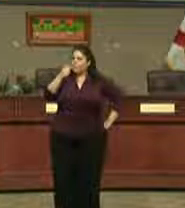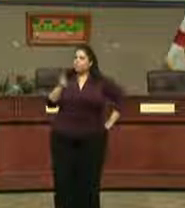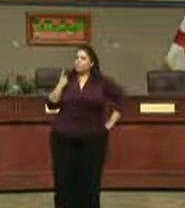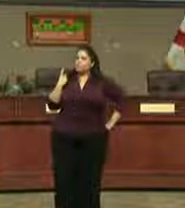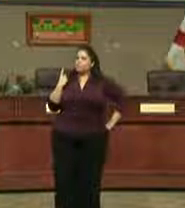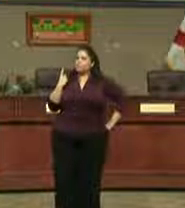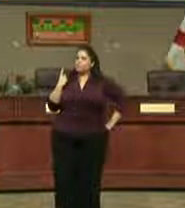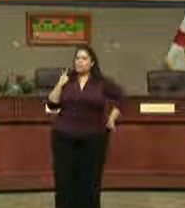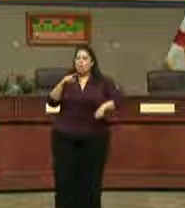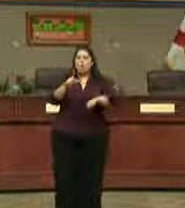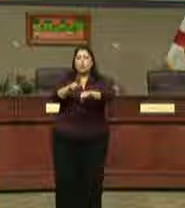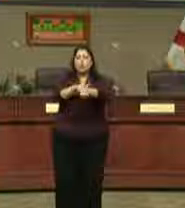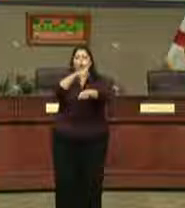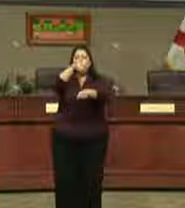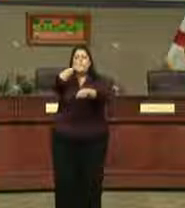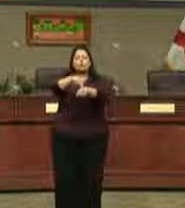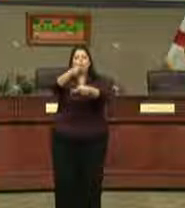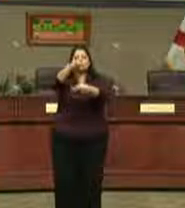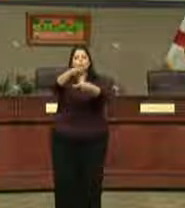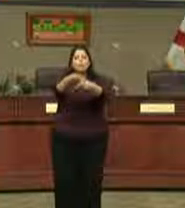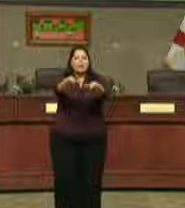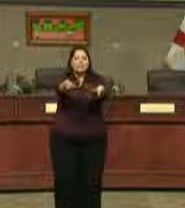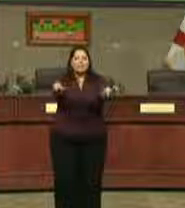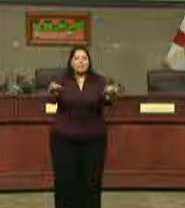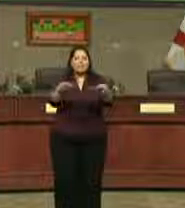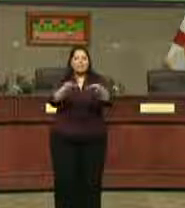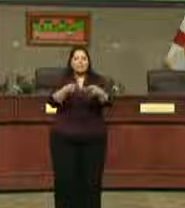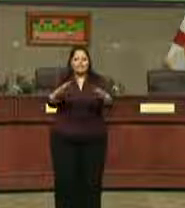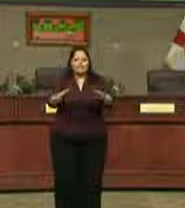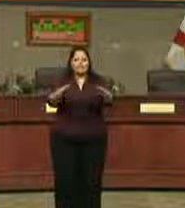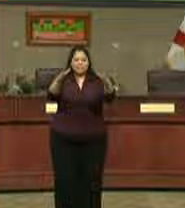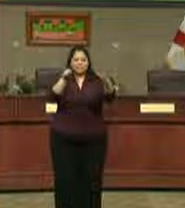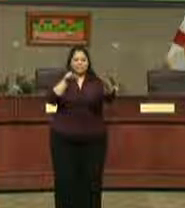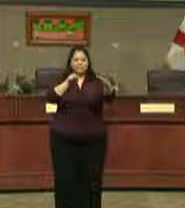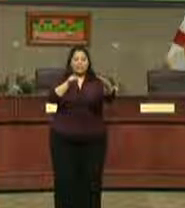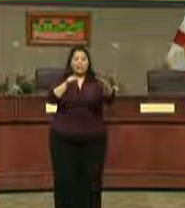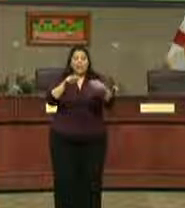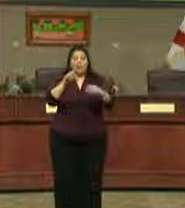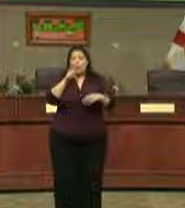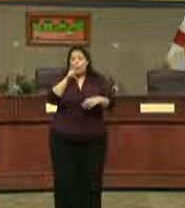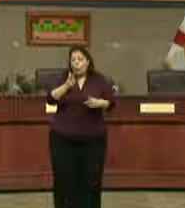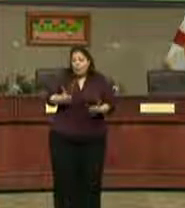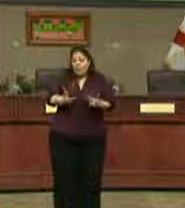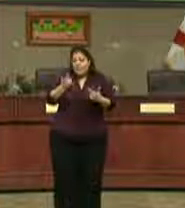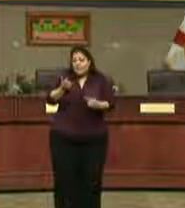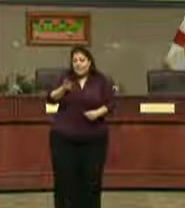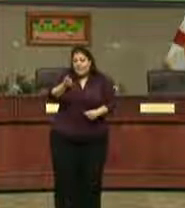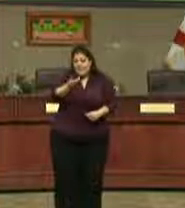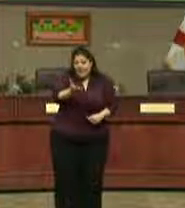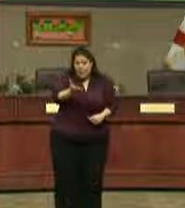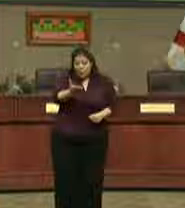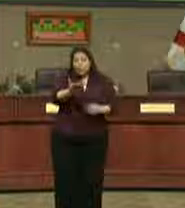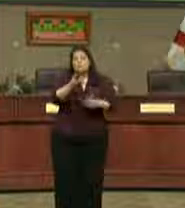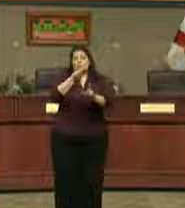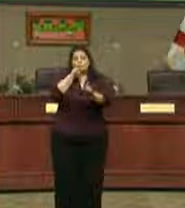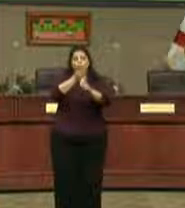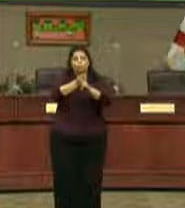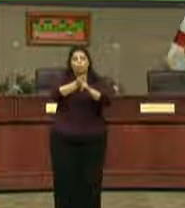is long-term care facilities. These are the percentage of people in long-term care facilities that are COVID